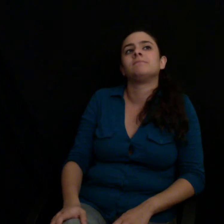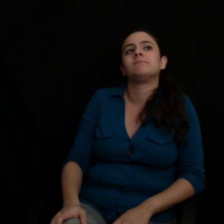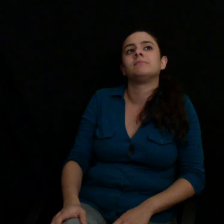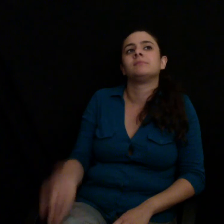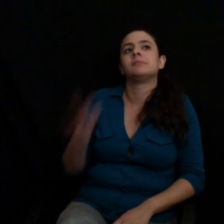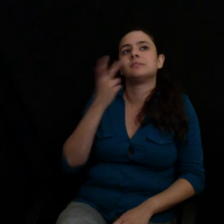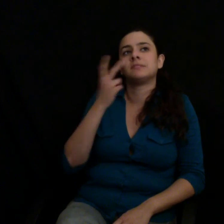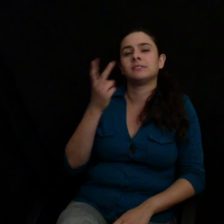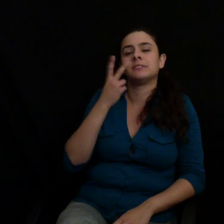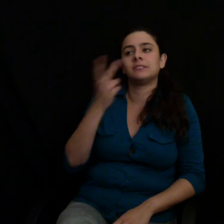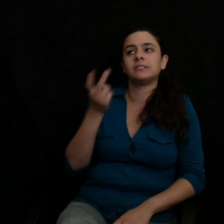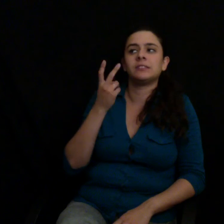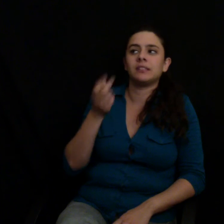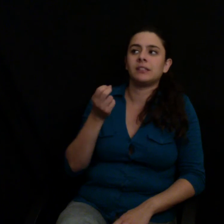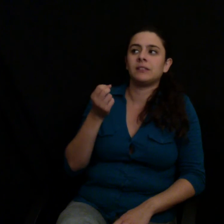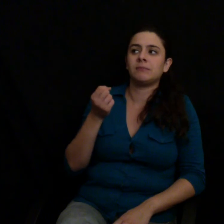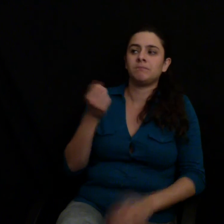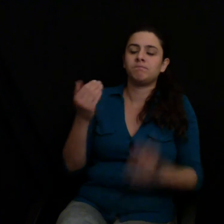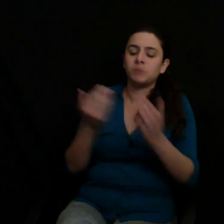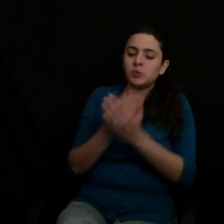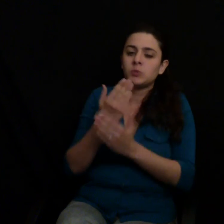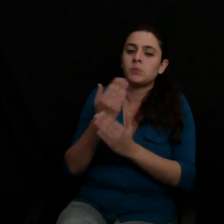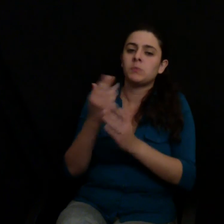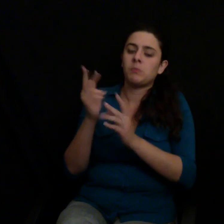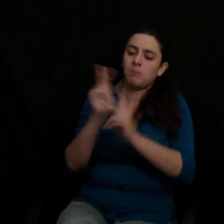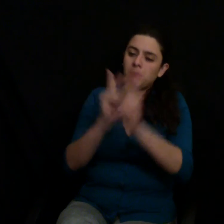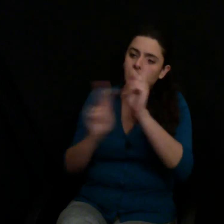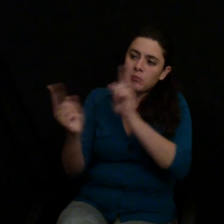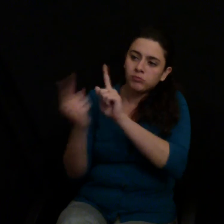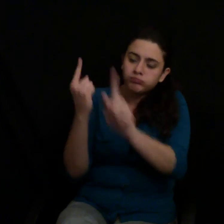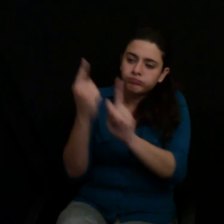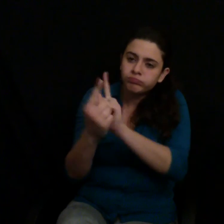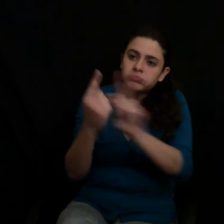change, meet people, I think mostly.